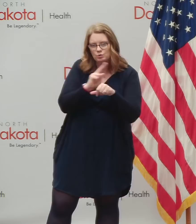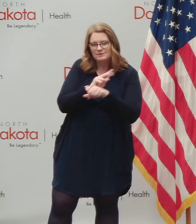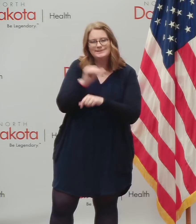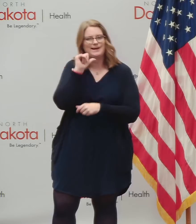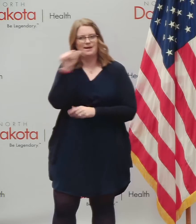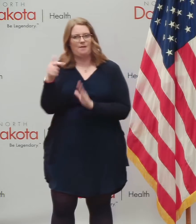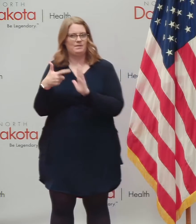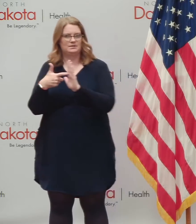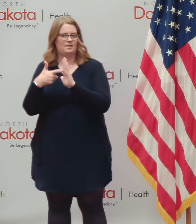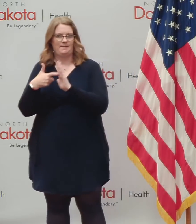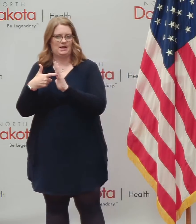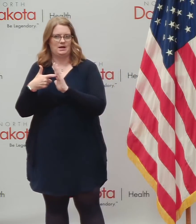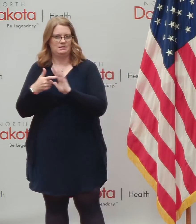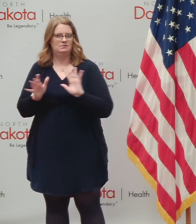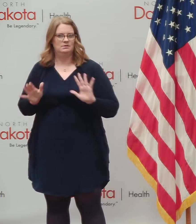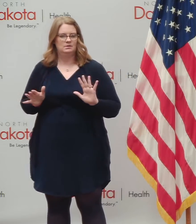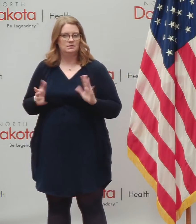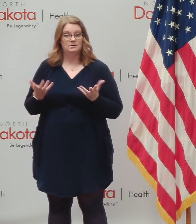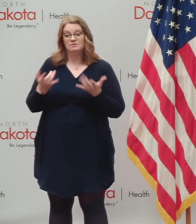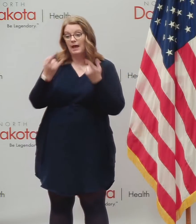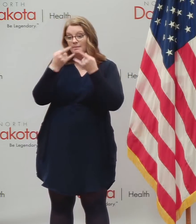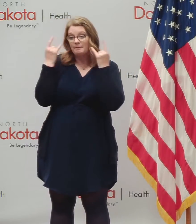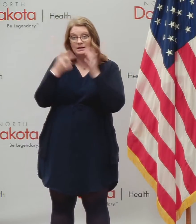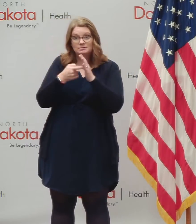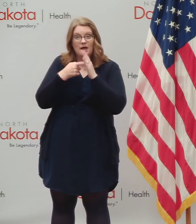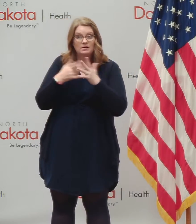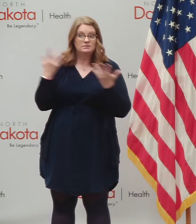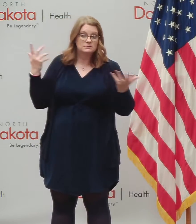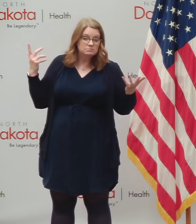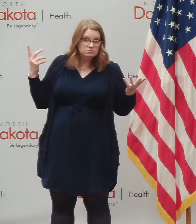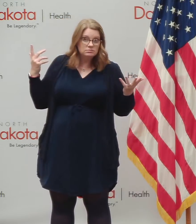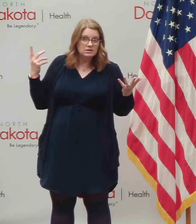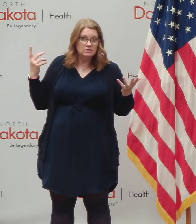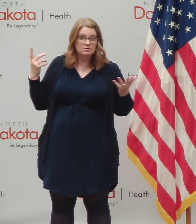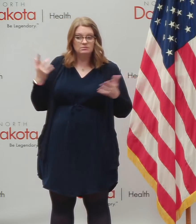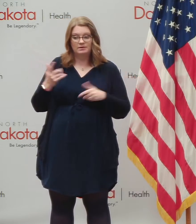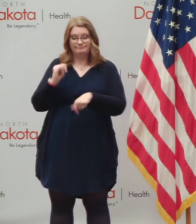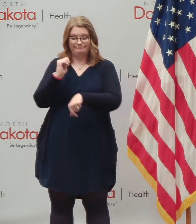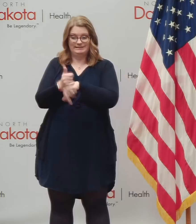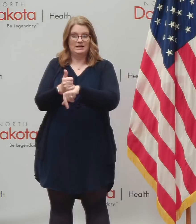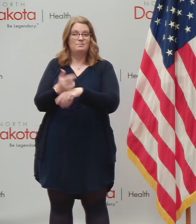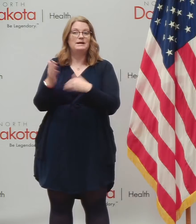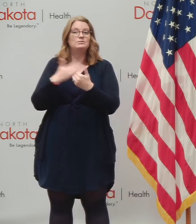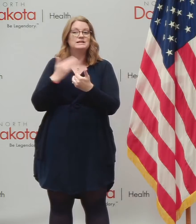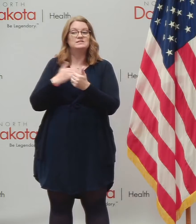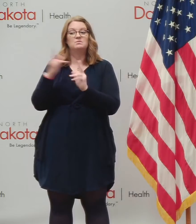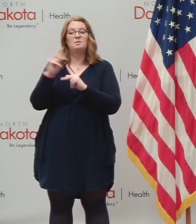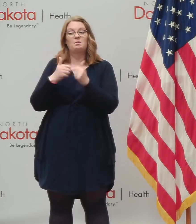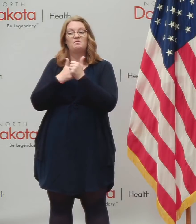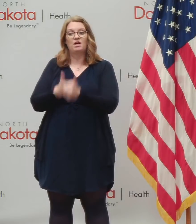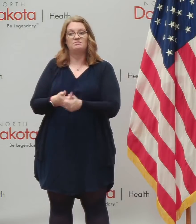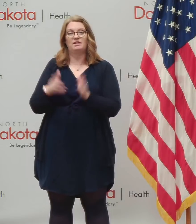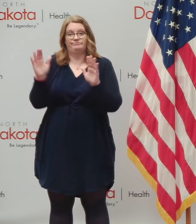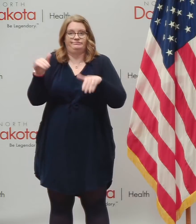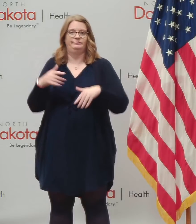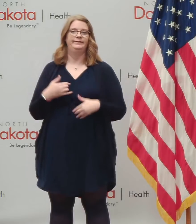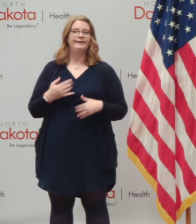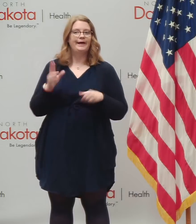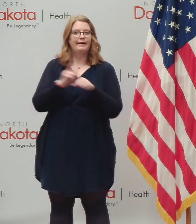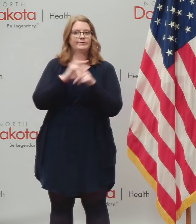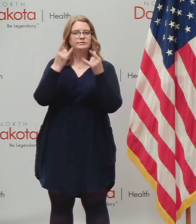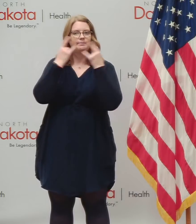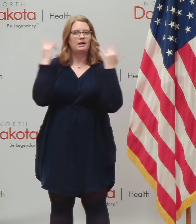mandate. And like I said, mask mandates went in quicker where mask usage was higher. So you could find